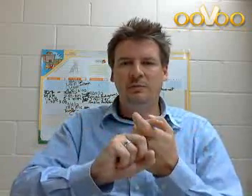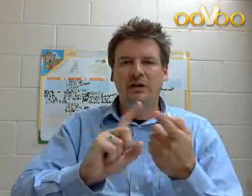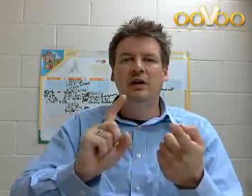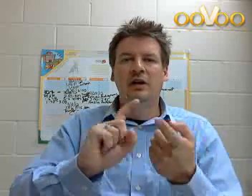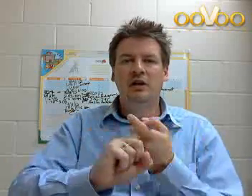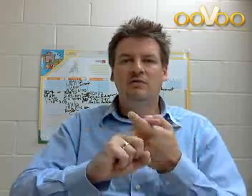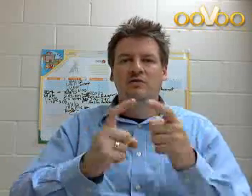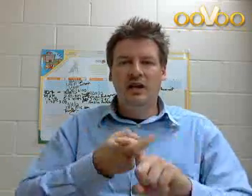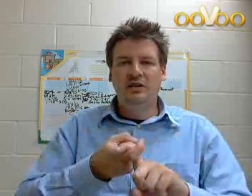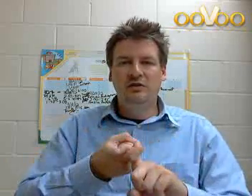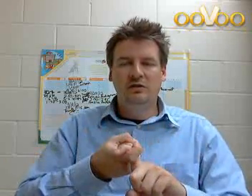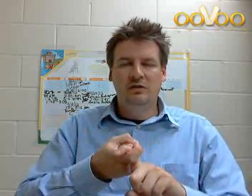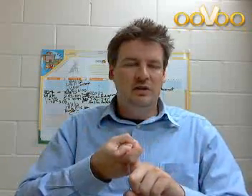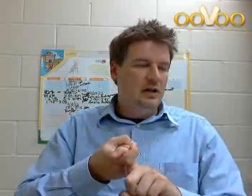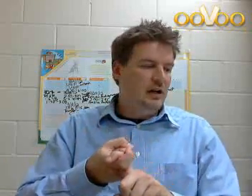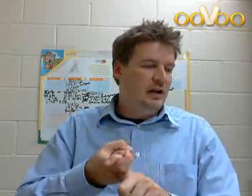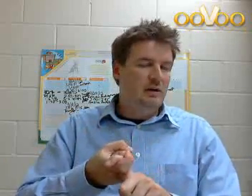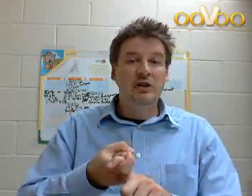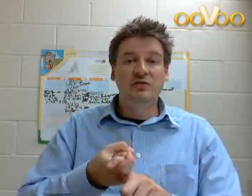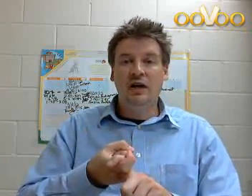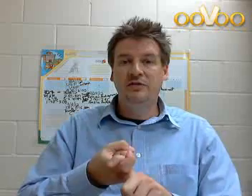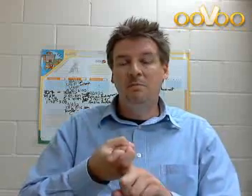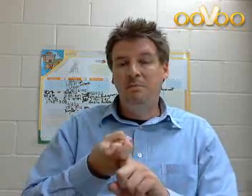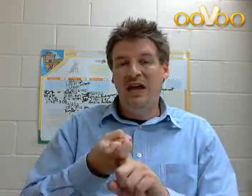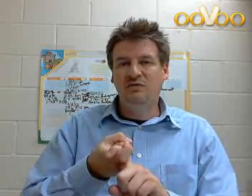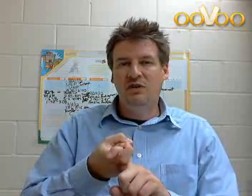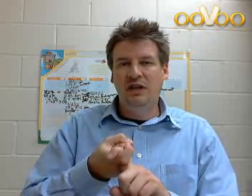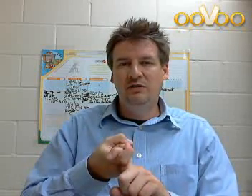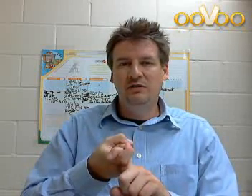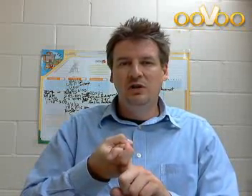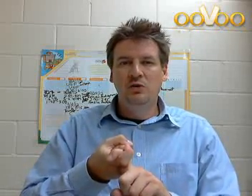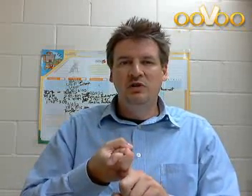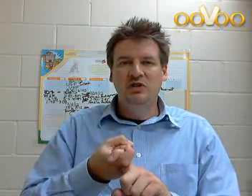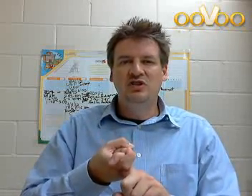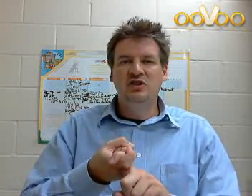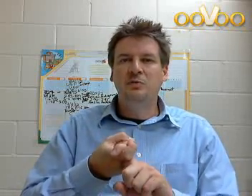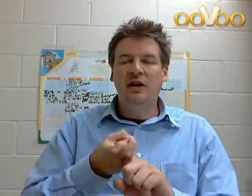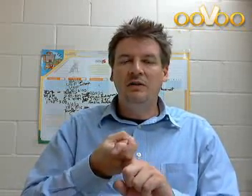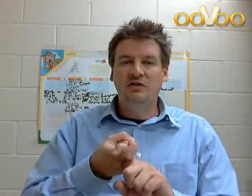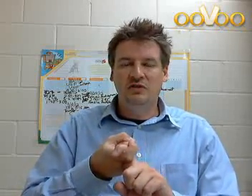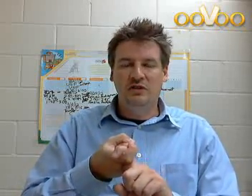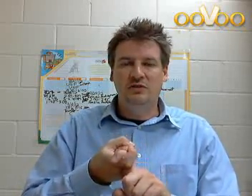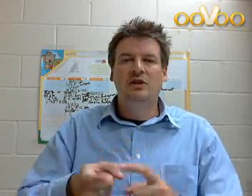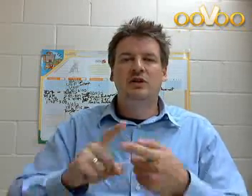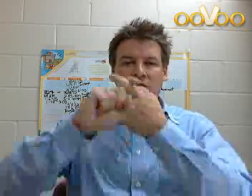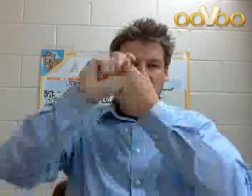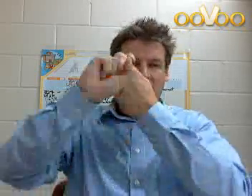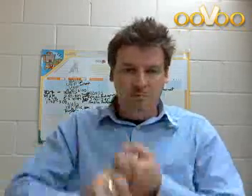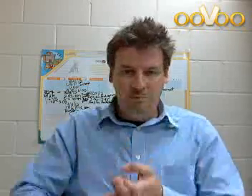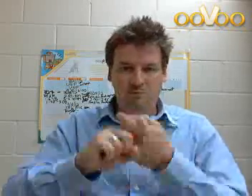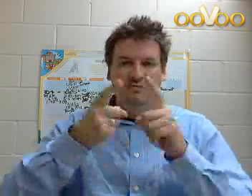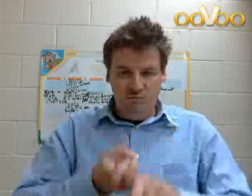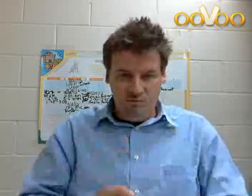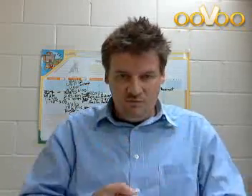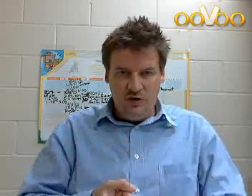bigger. Friend. There's also best friend, which is just more emphasis. So you like friend.